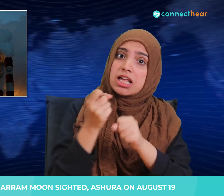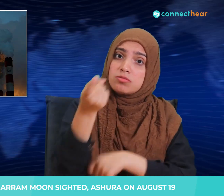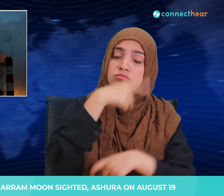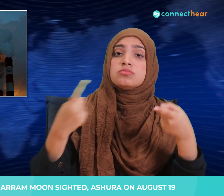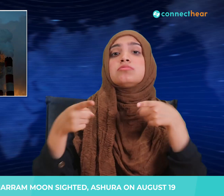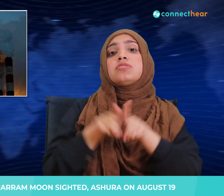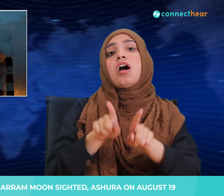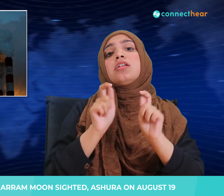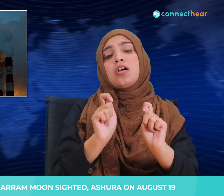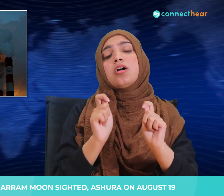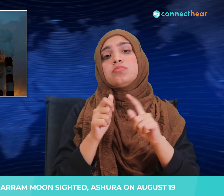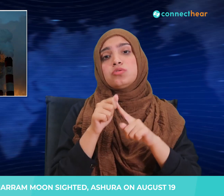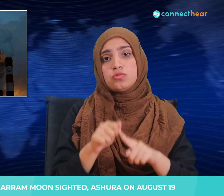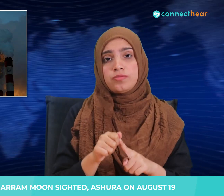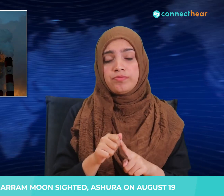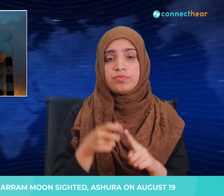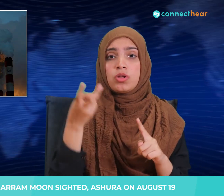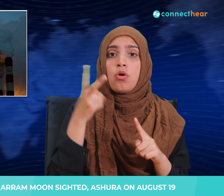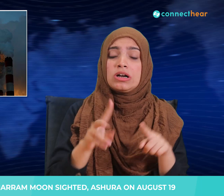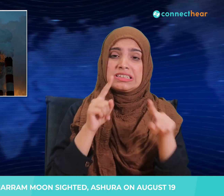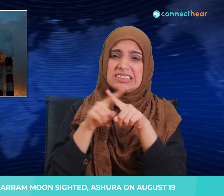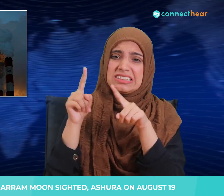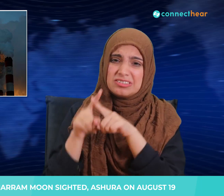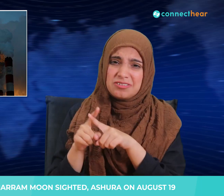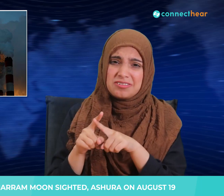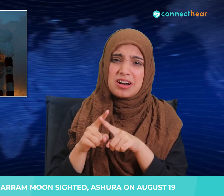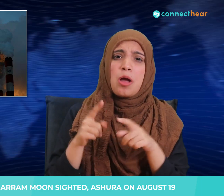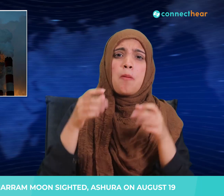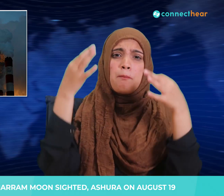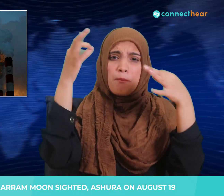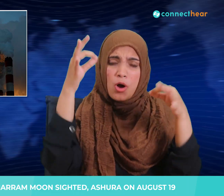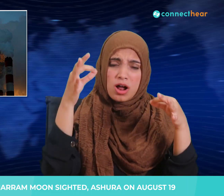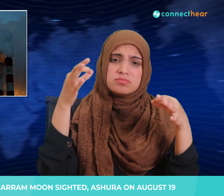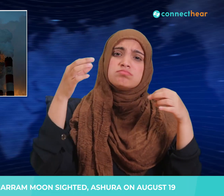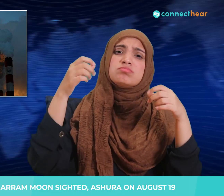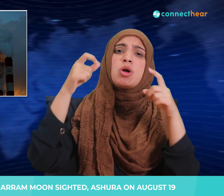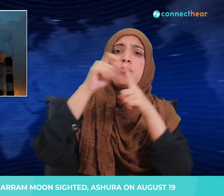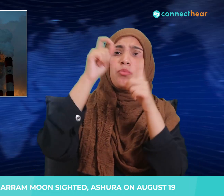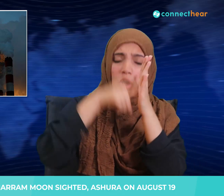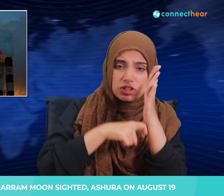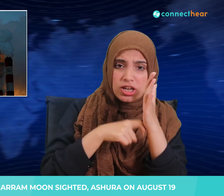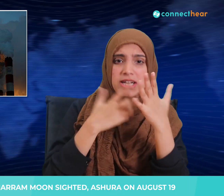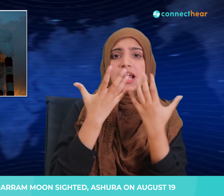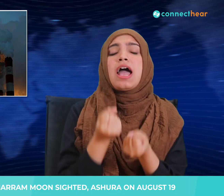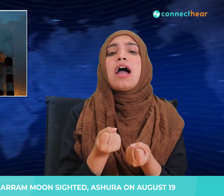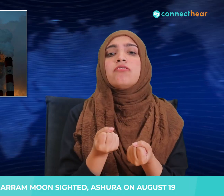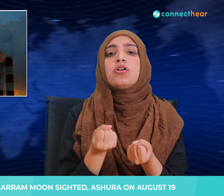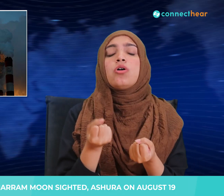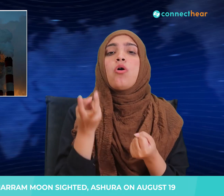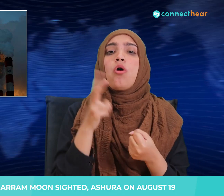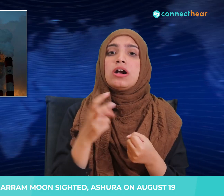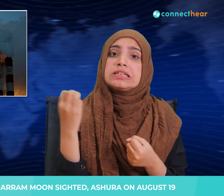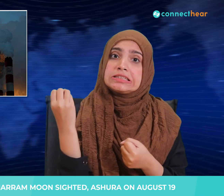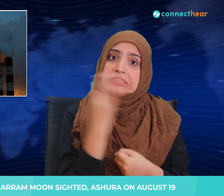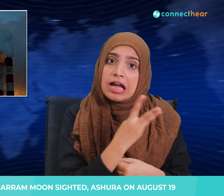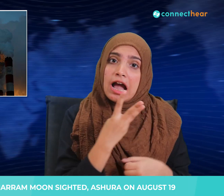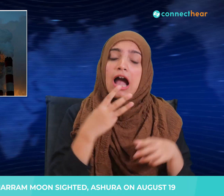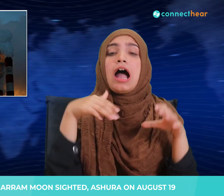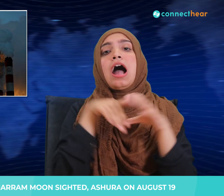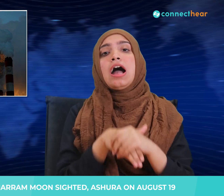Thunberg called on the public and media to put massive pressure on governments to act. In 3 months' time,